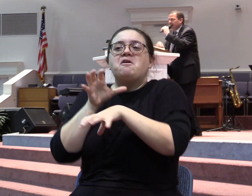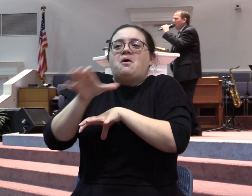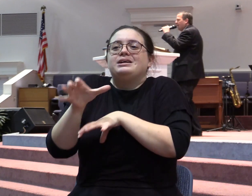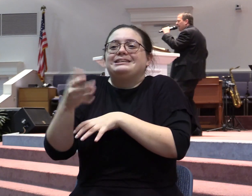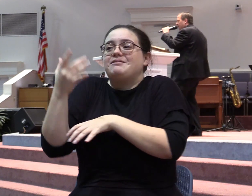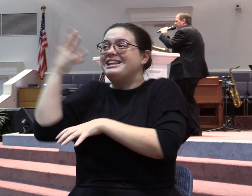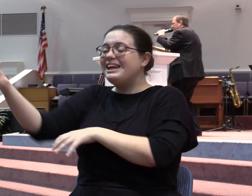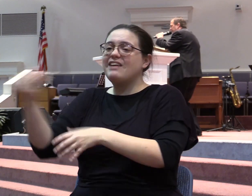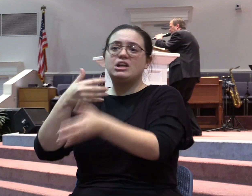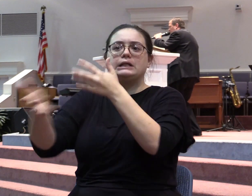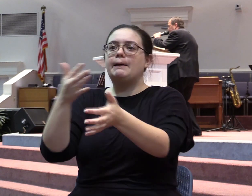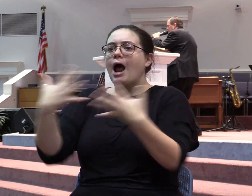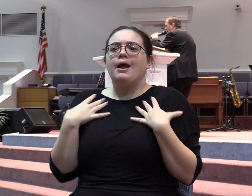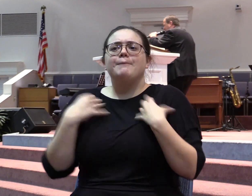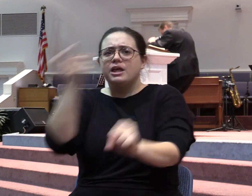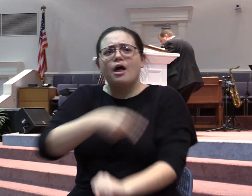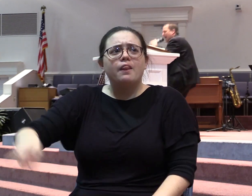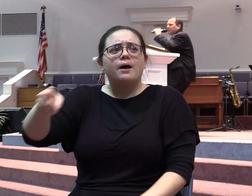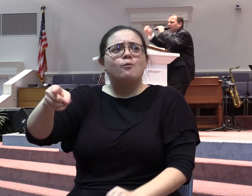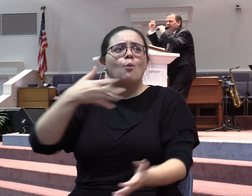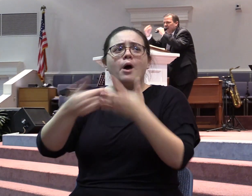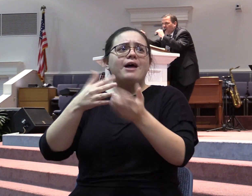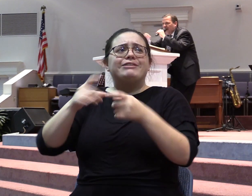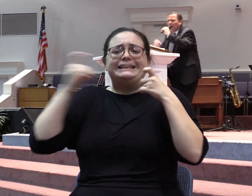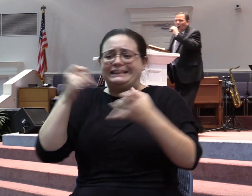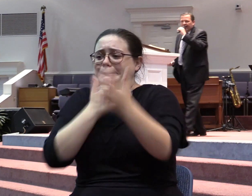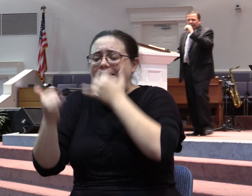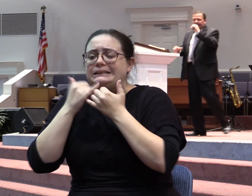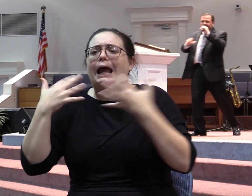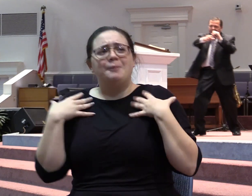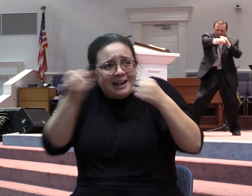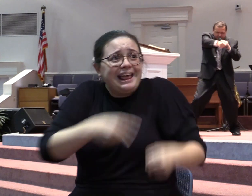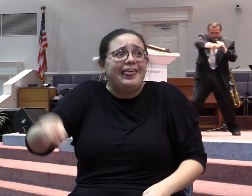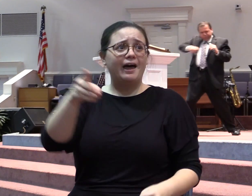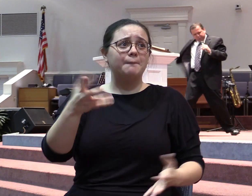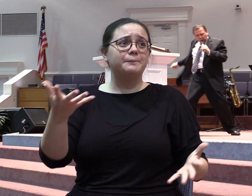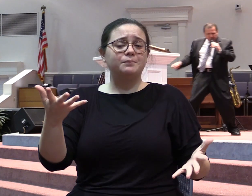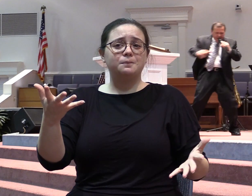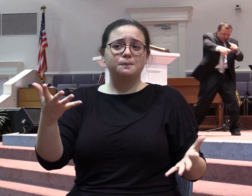heal that. Whatever it is that keeps tripping them up, I'm going to heal them. Whatever it is that keeps